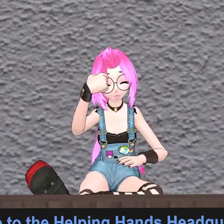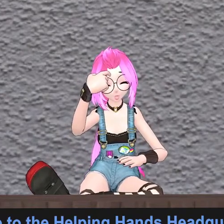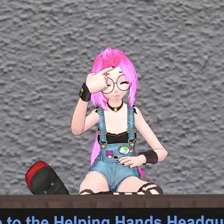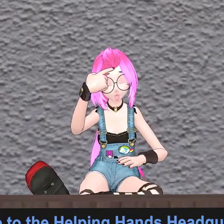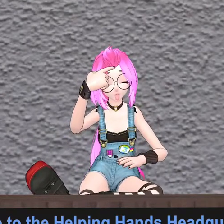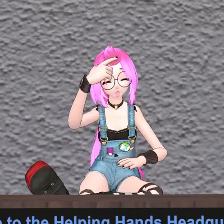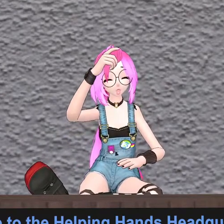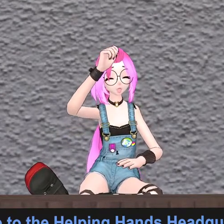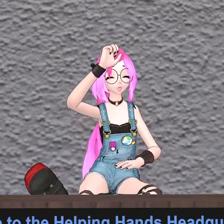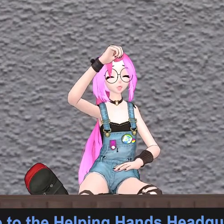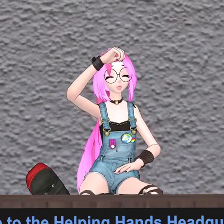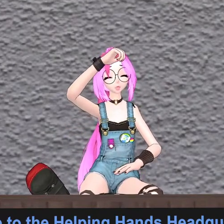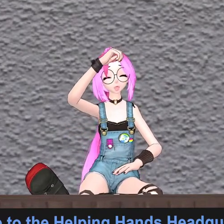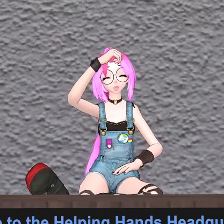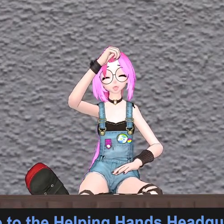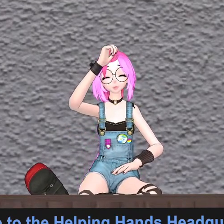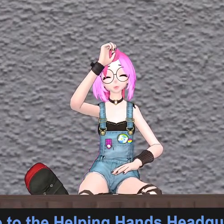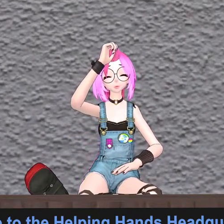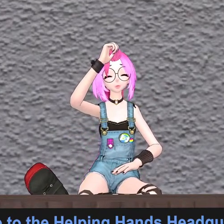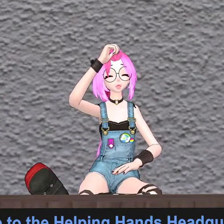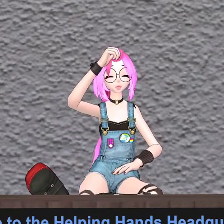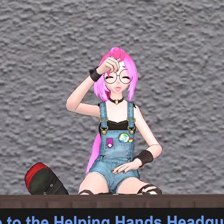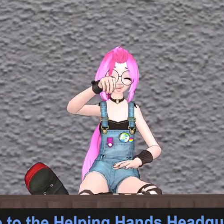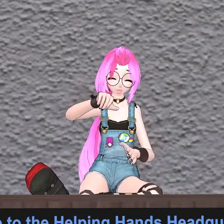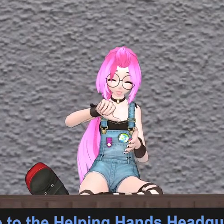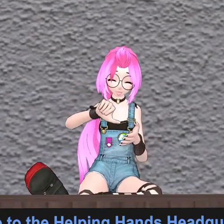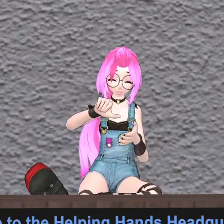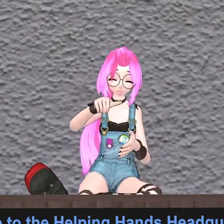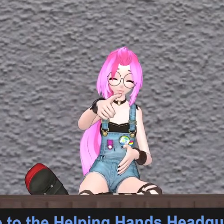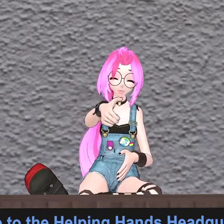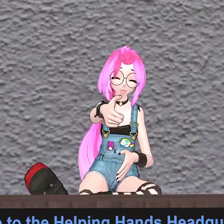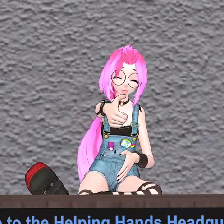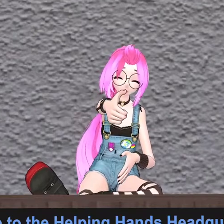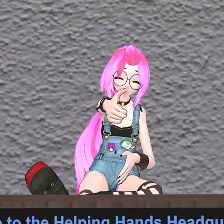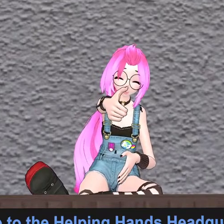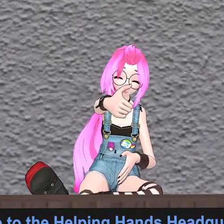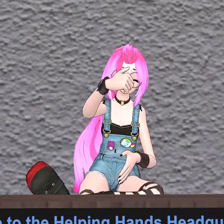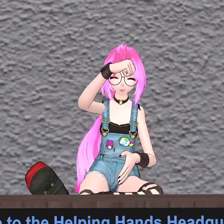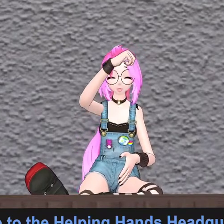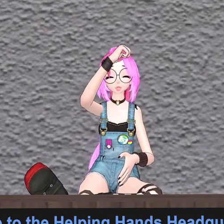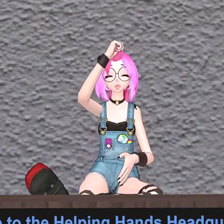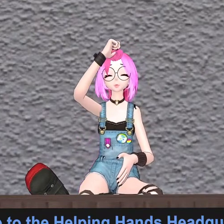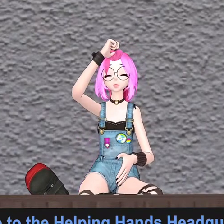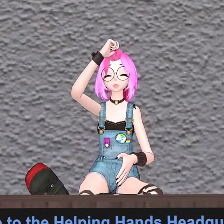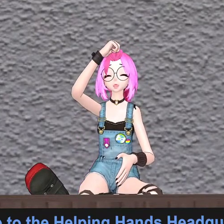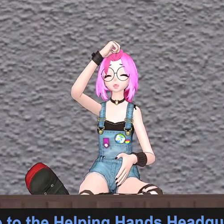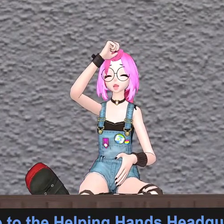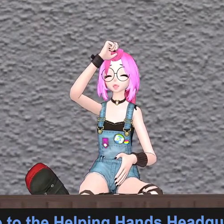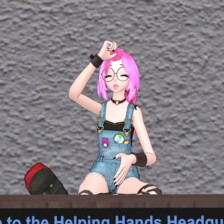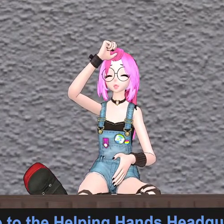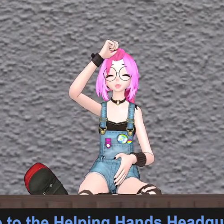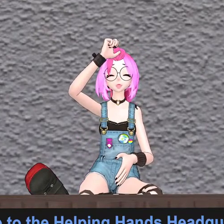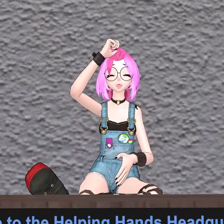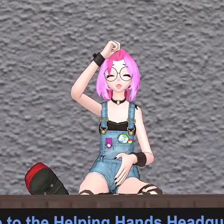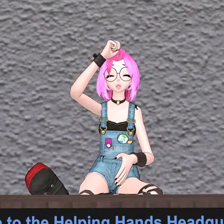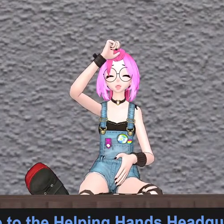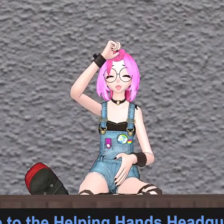There's like the dot in the middle of their forehead. So it's like showing like you have something on your thumb and you're pressing it onto your middle of your